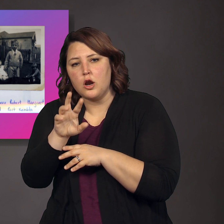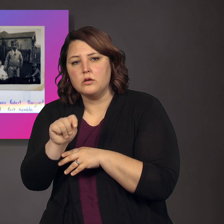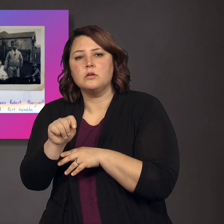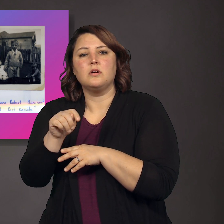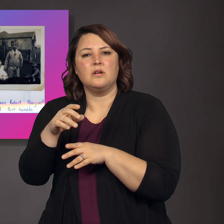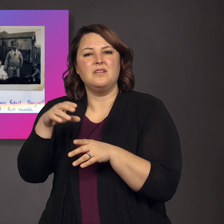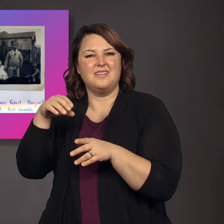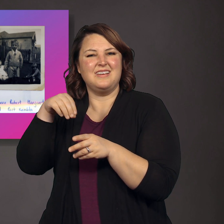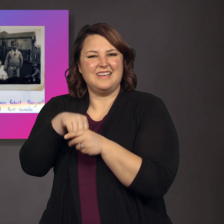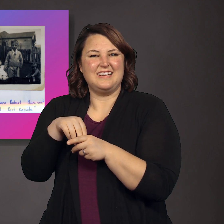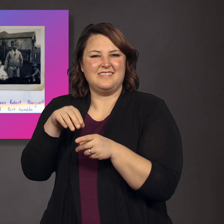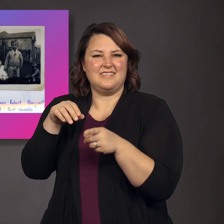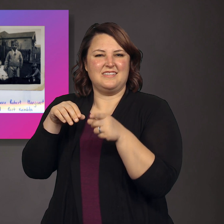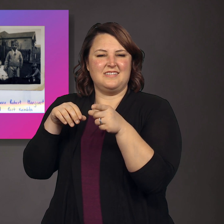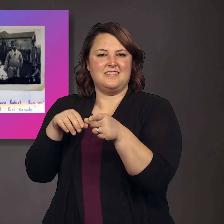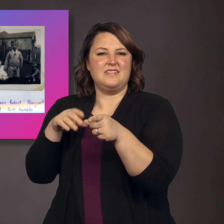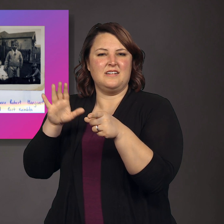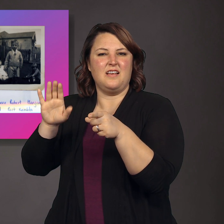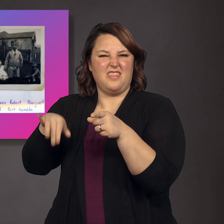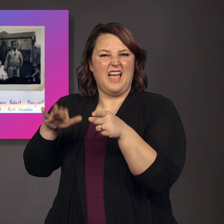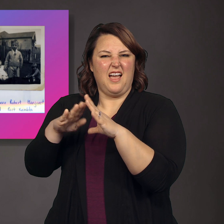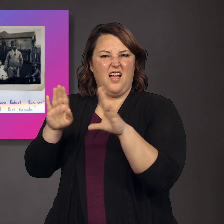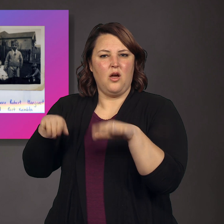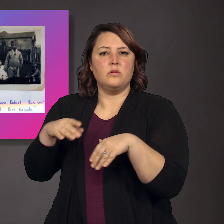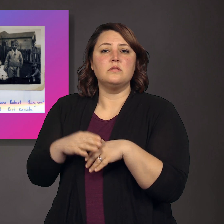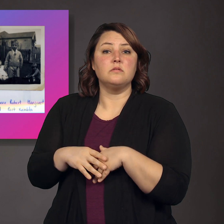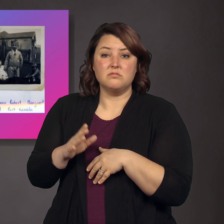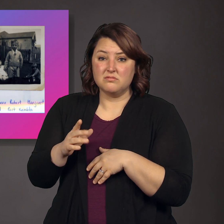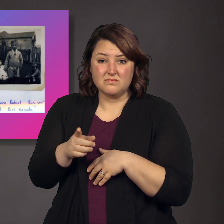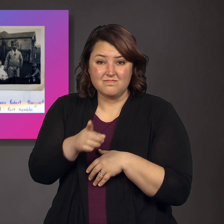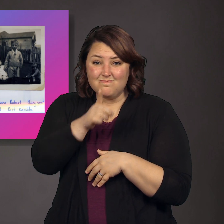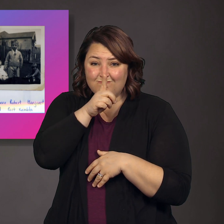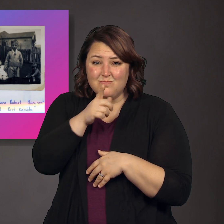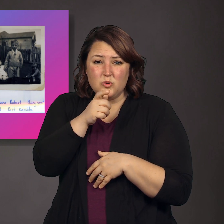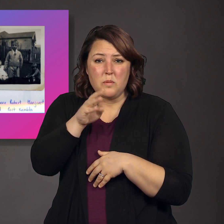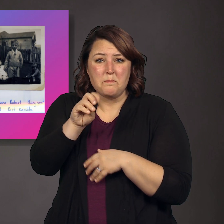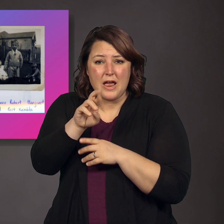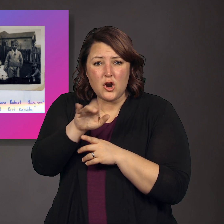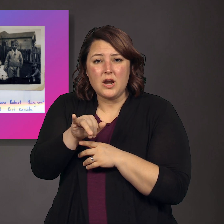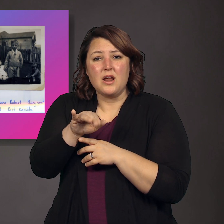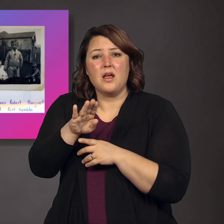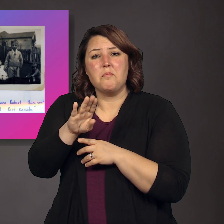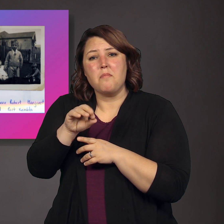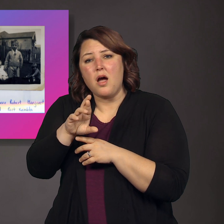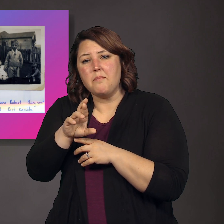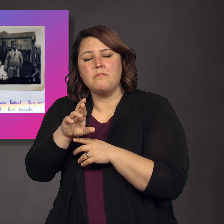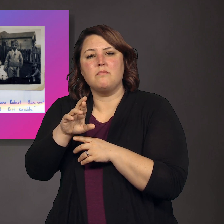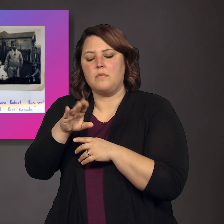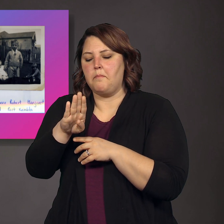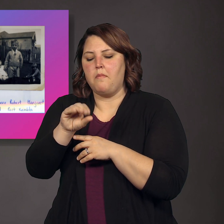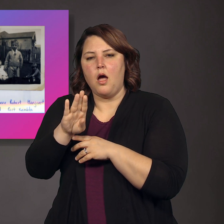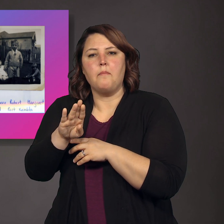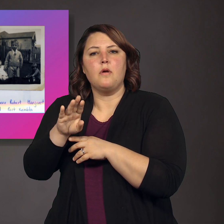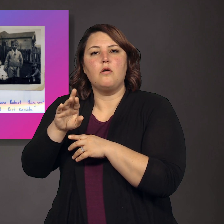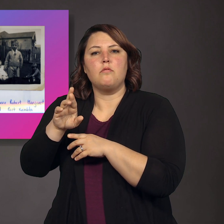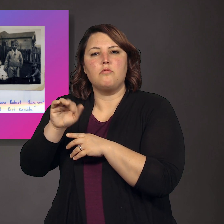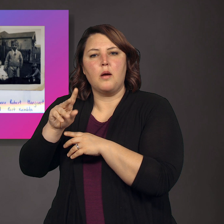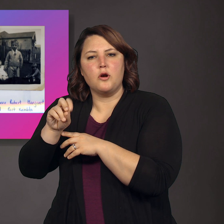Port Kembla. Doesn't tell us who Marion, Barbara, Robert and Margaret are. I happen to know